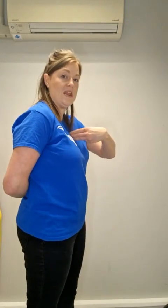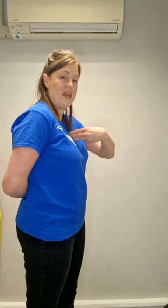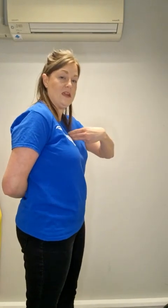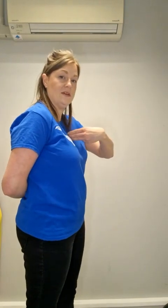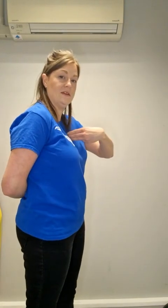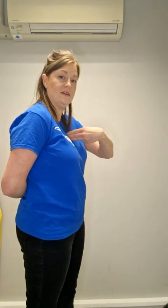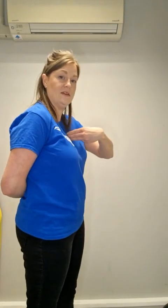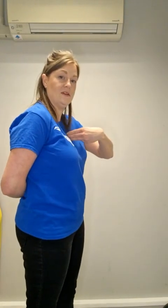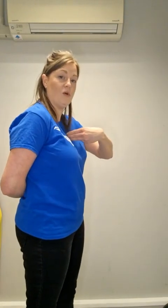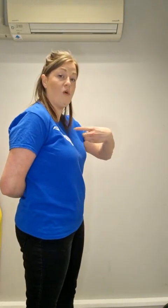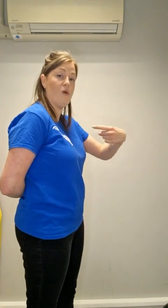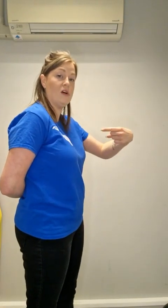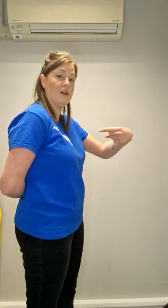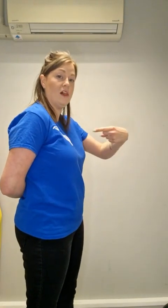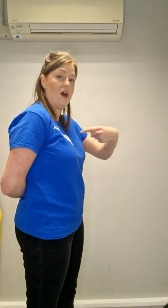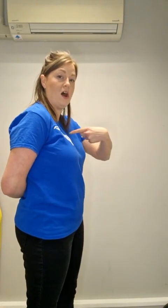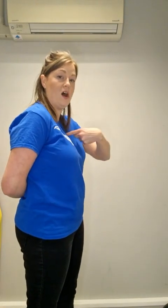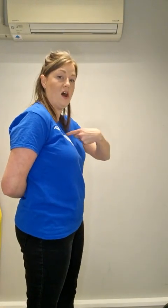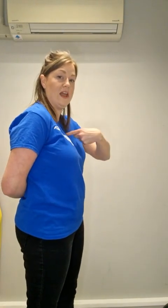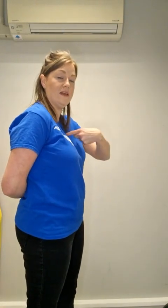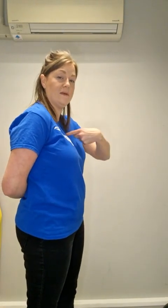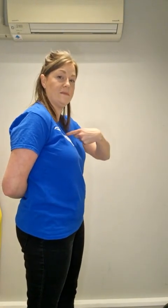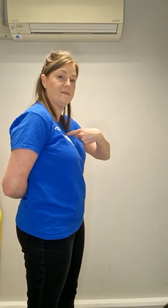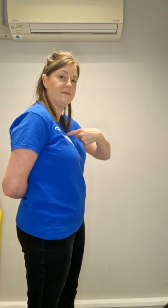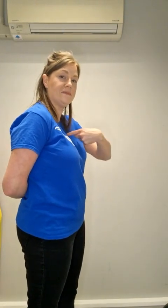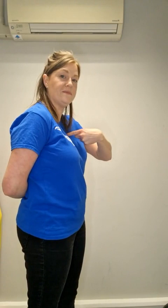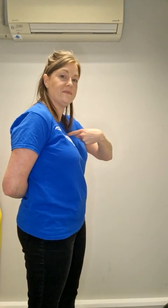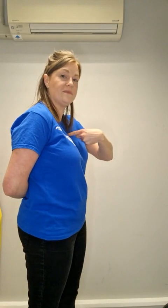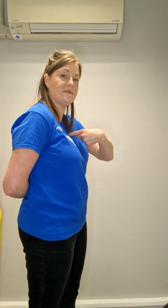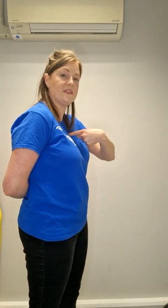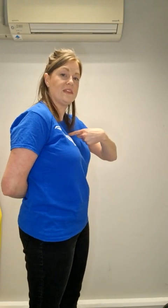me or I.